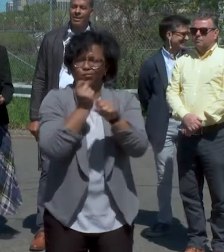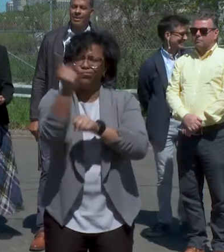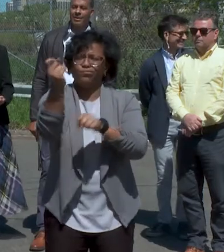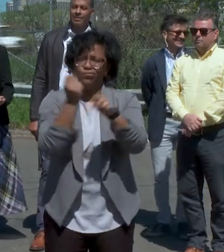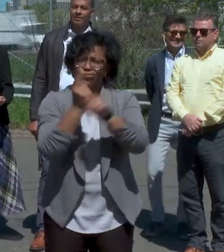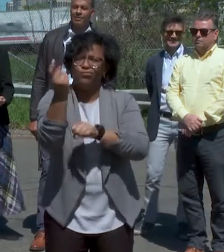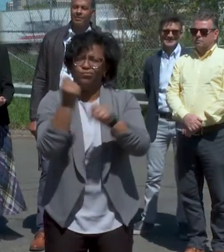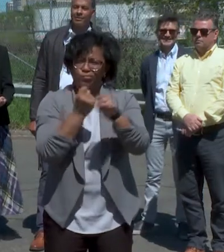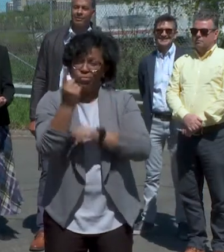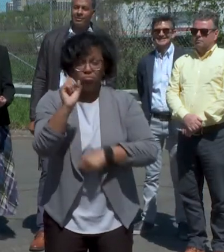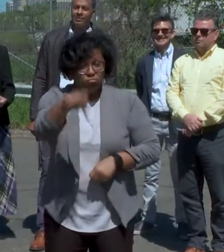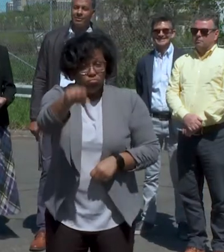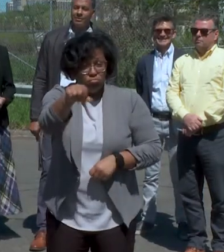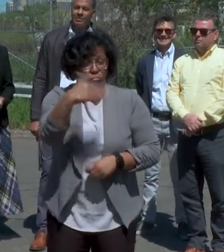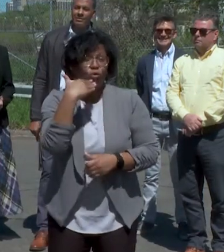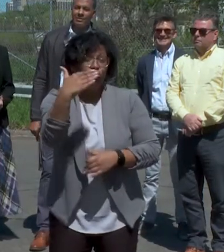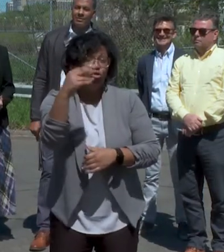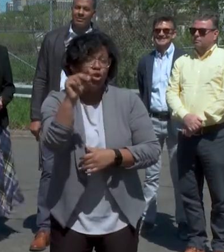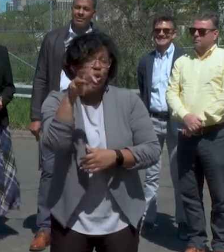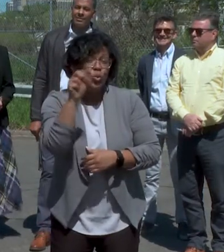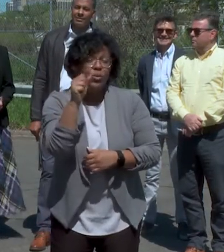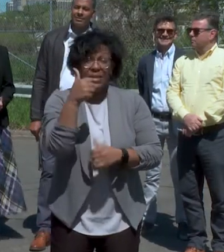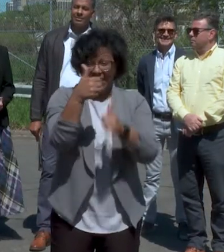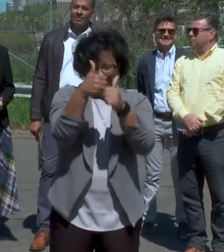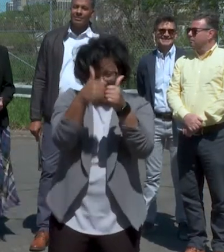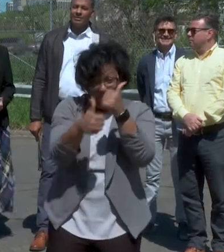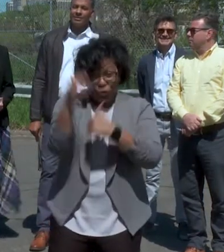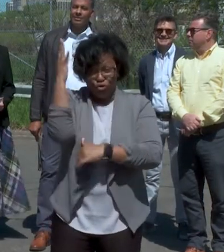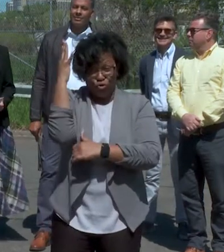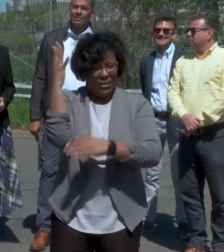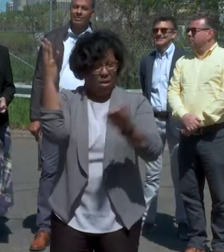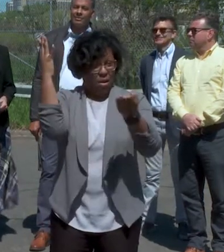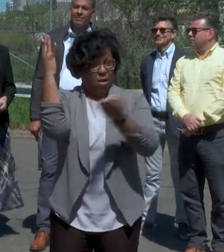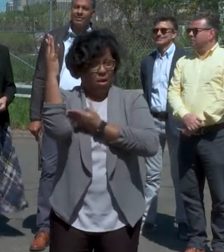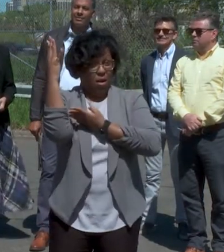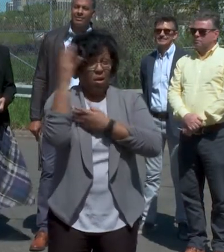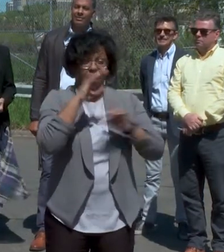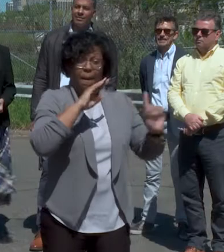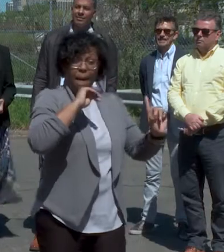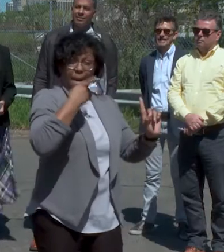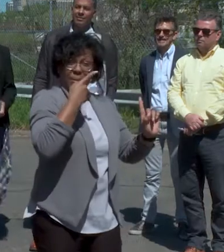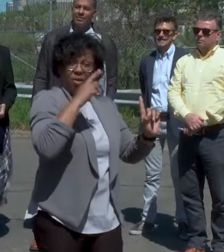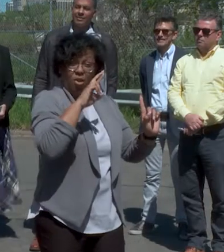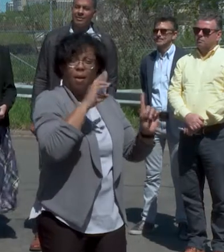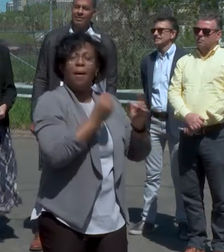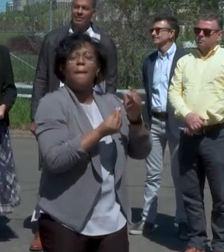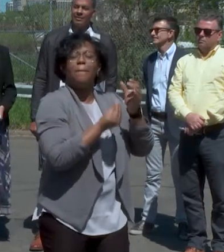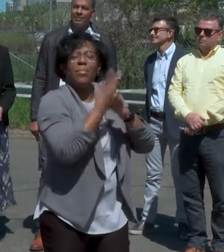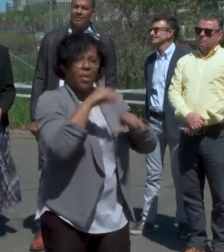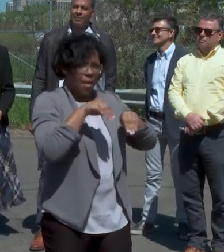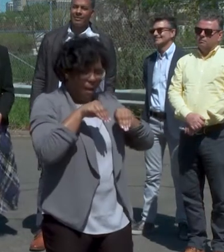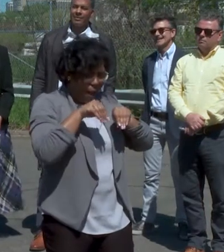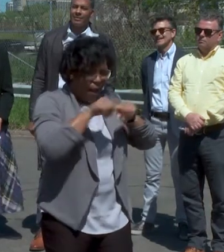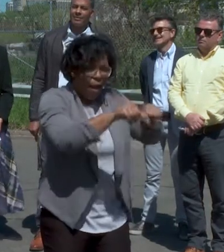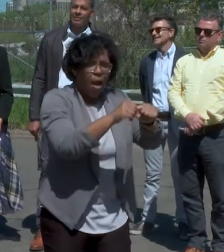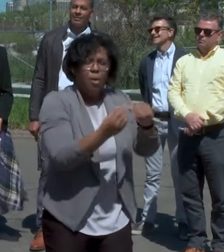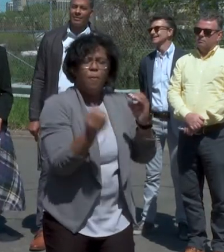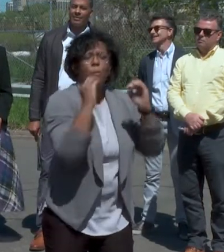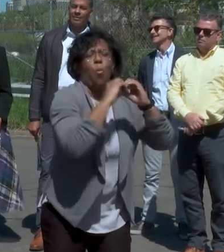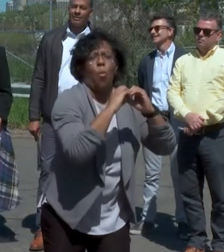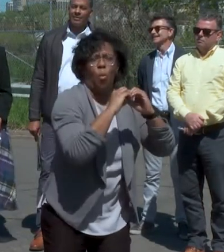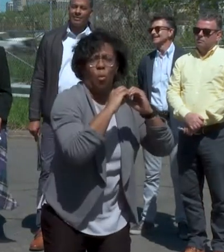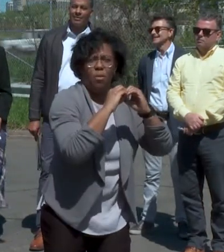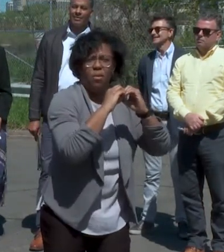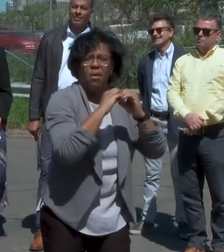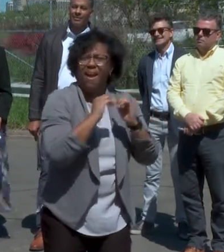for every tree that we lose, the Park Board is doing a tremendous job of planting another one. But in order to grow the total number of